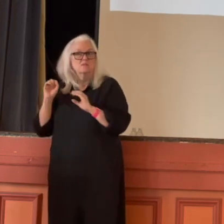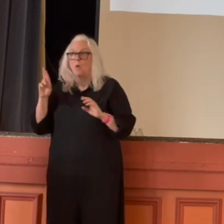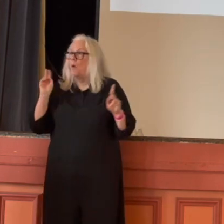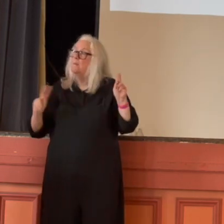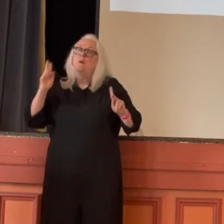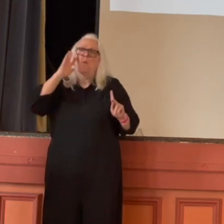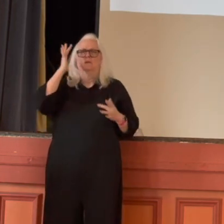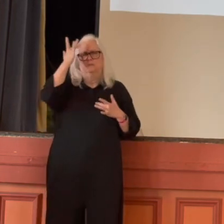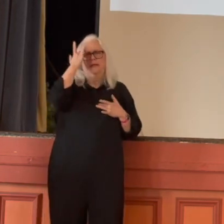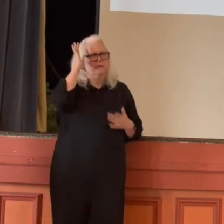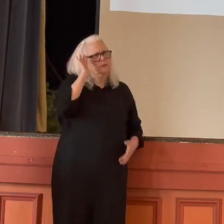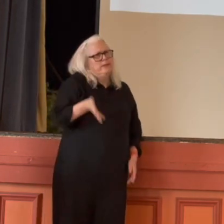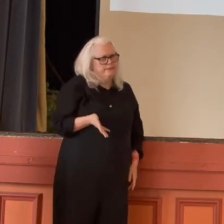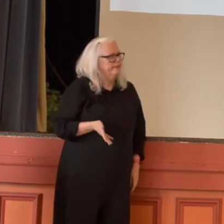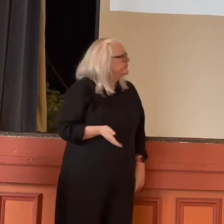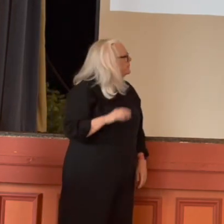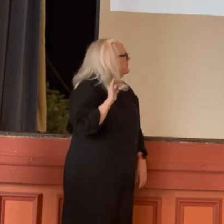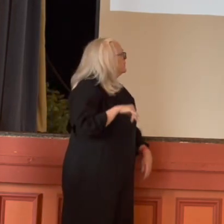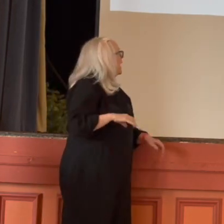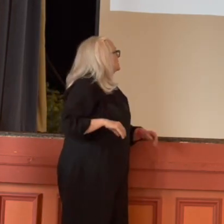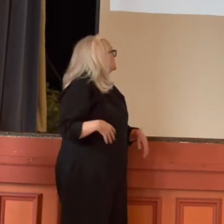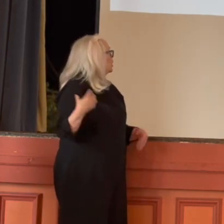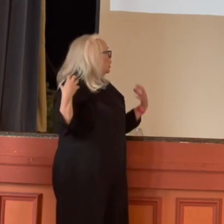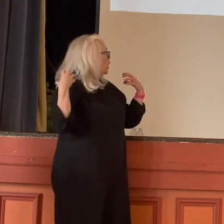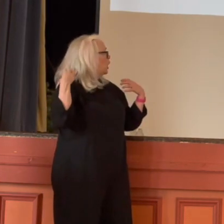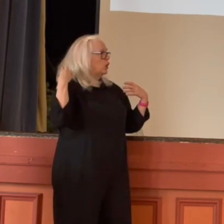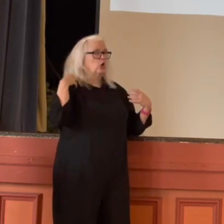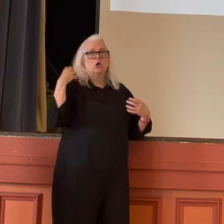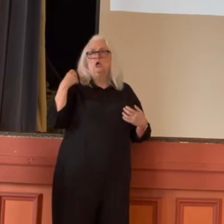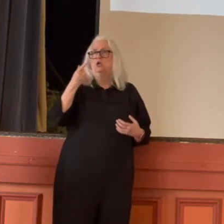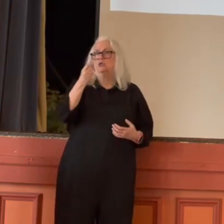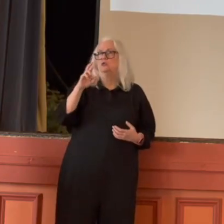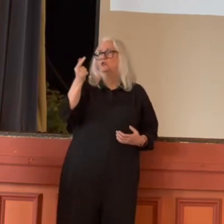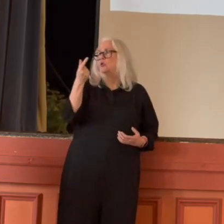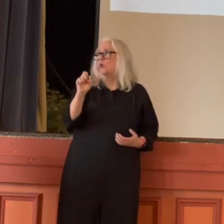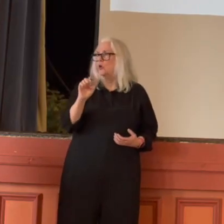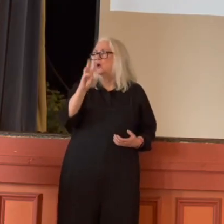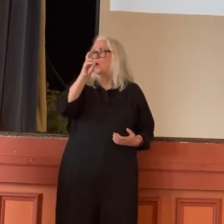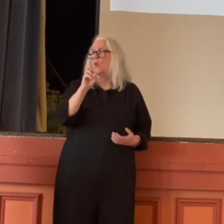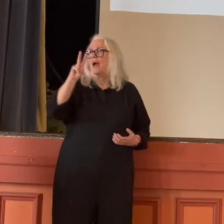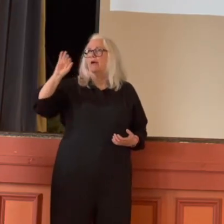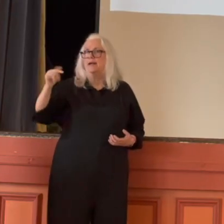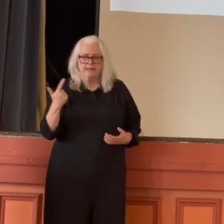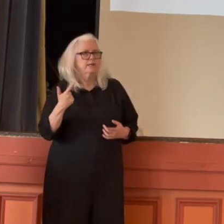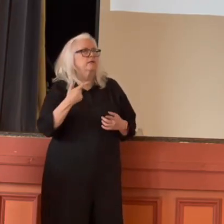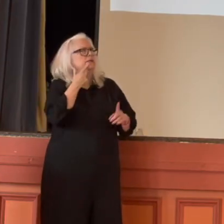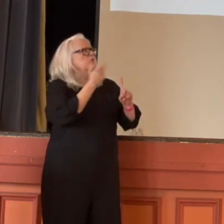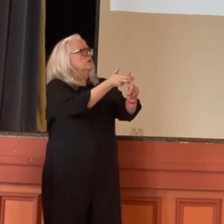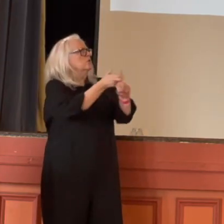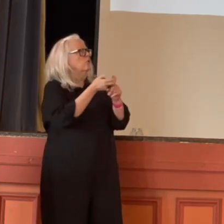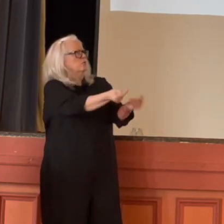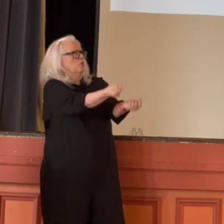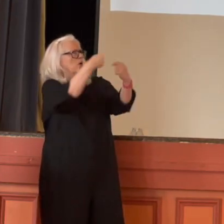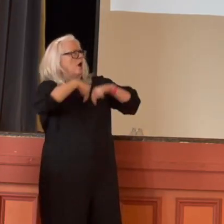And so Colonel George Waring, a Union colonel, was recruited to come to Buffalo and to design the